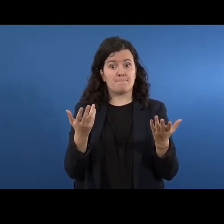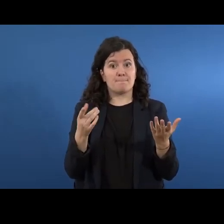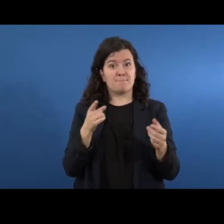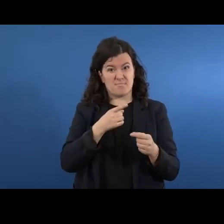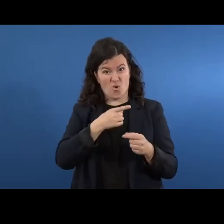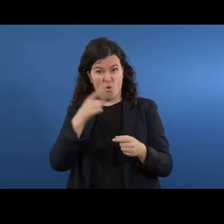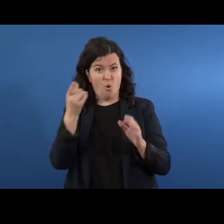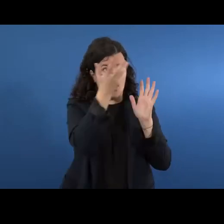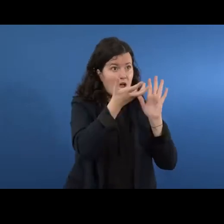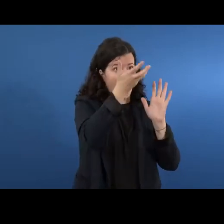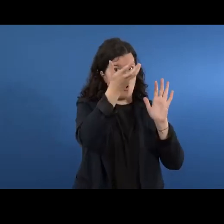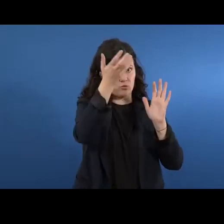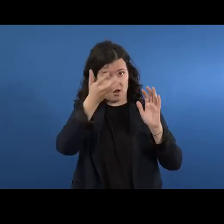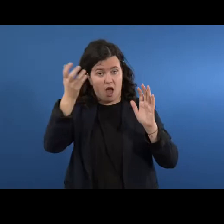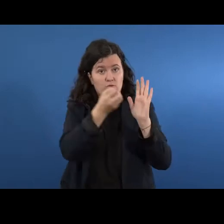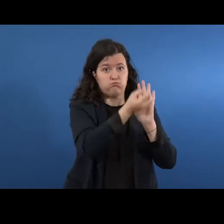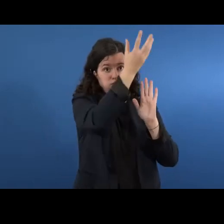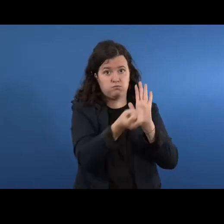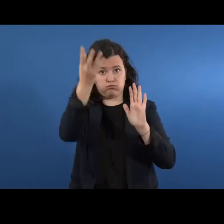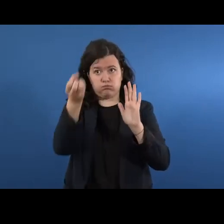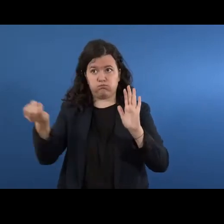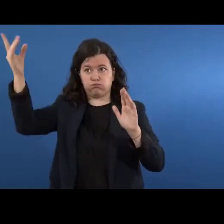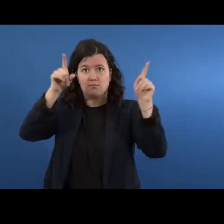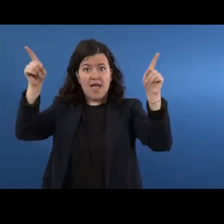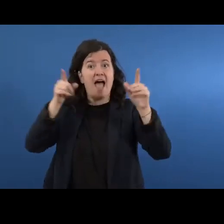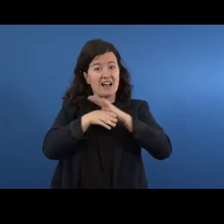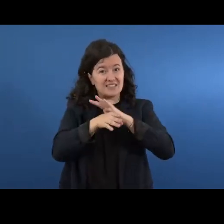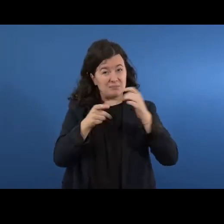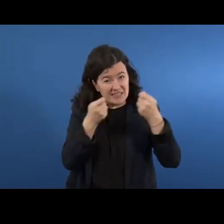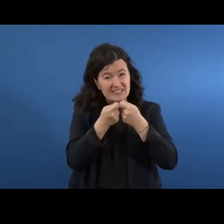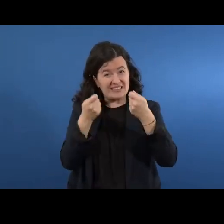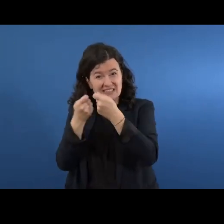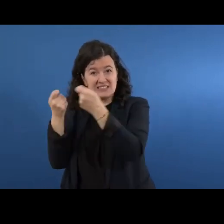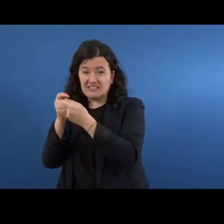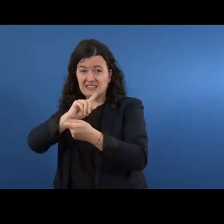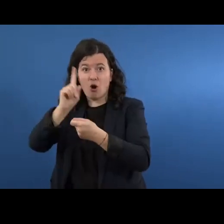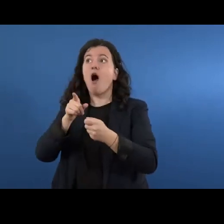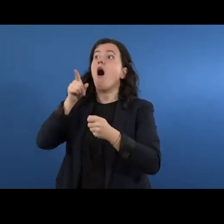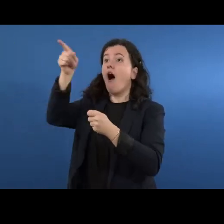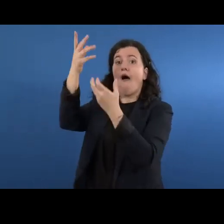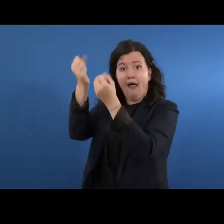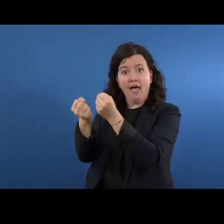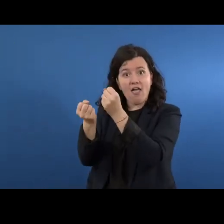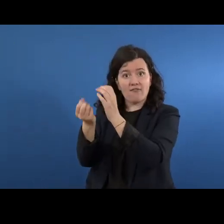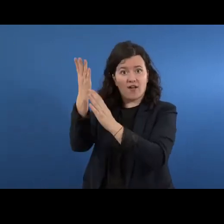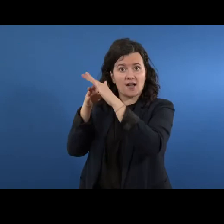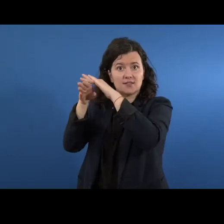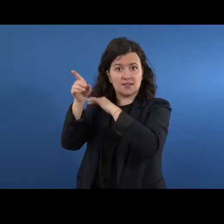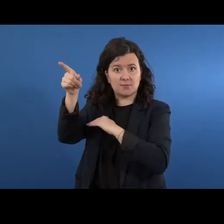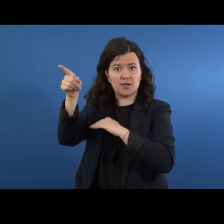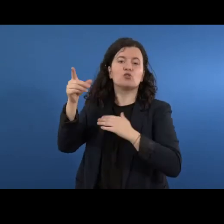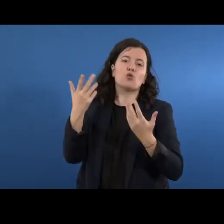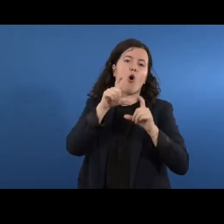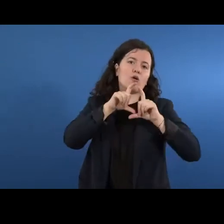disabilities accessible, which is why it is very important for organizations to procure